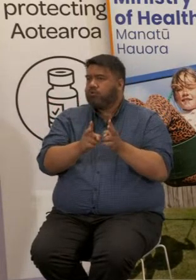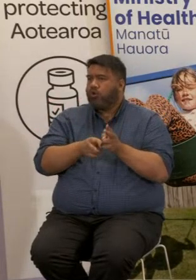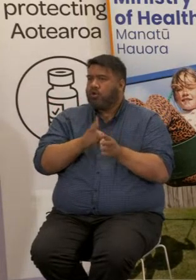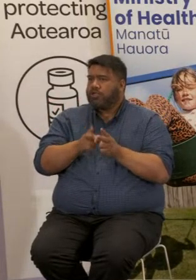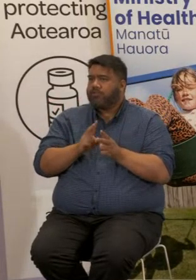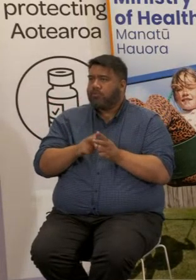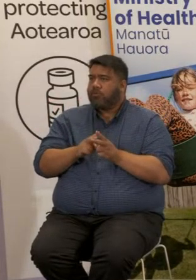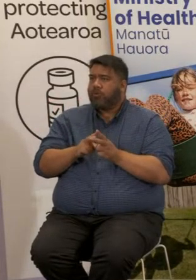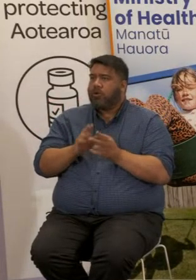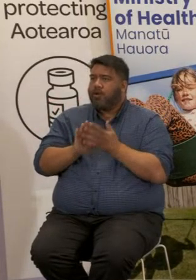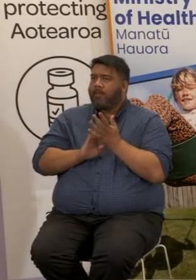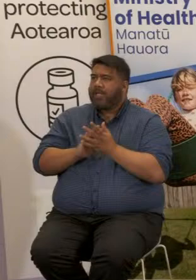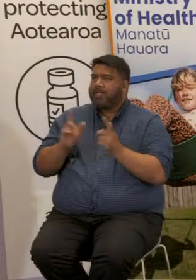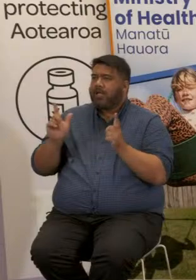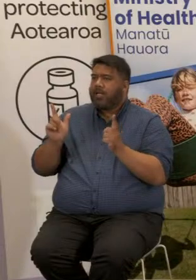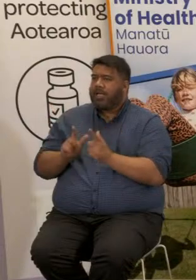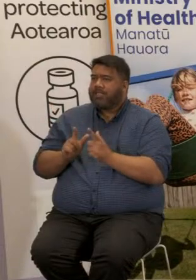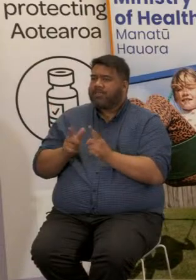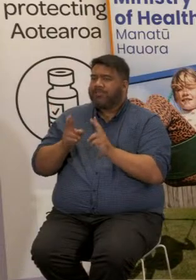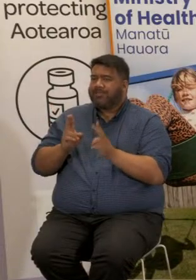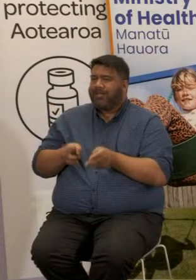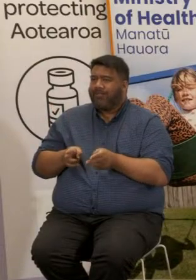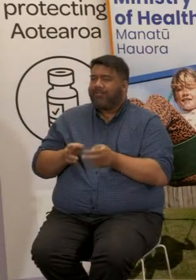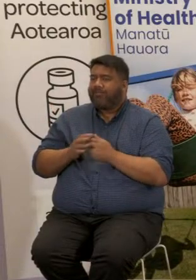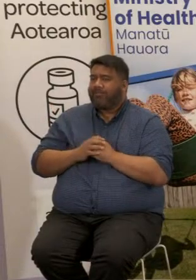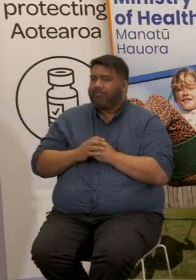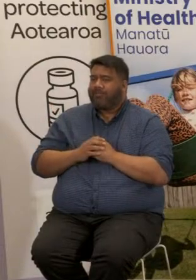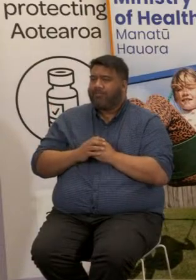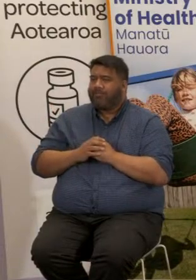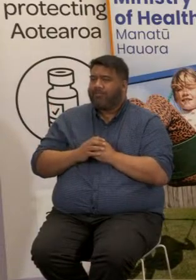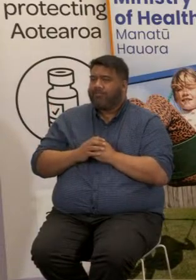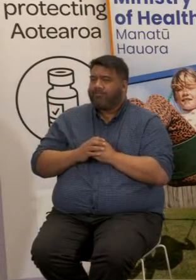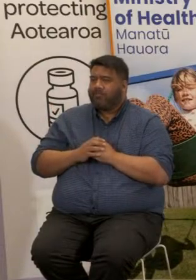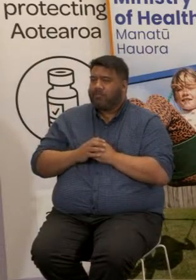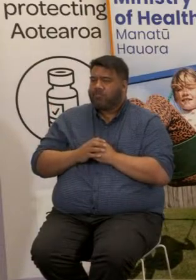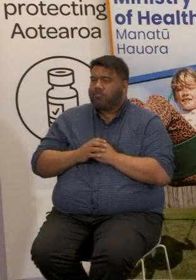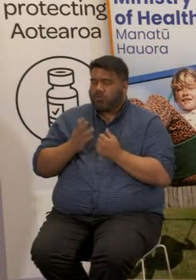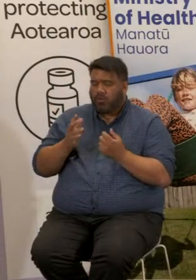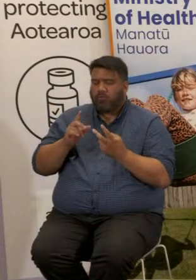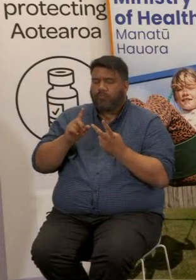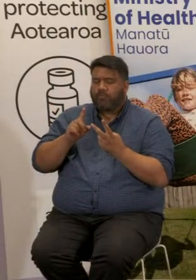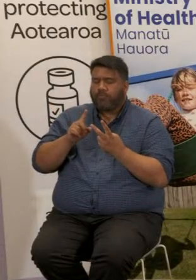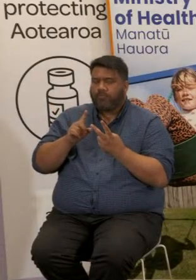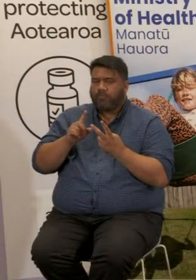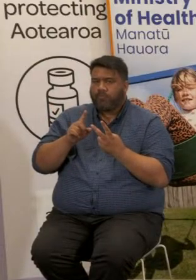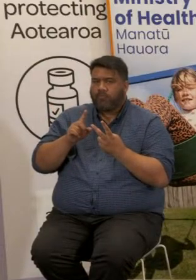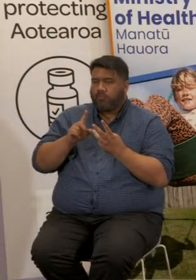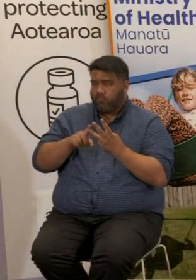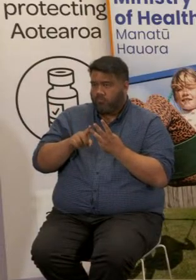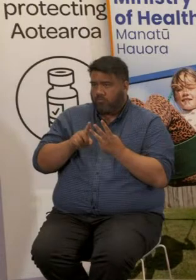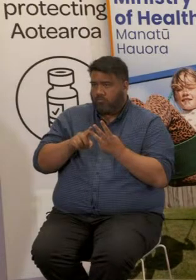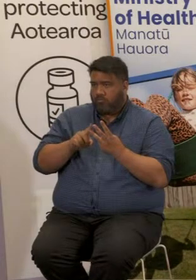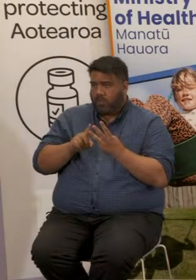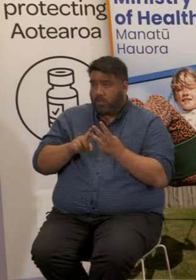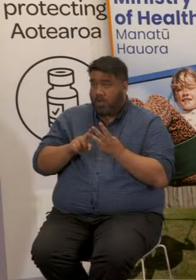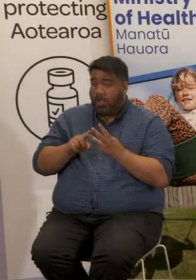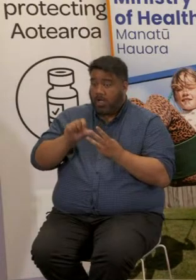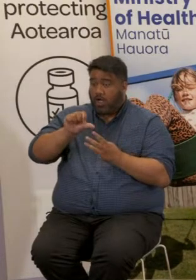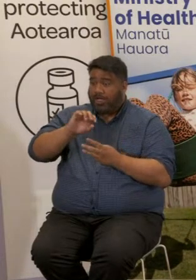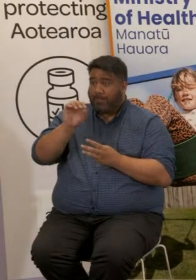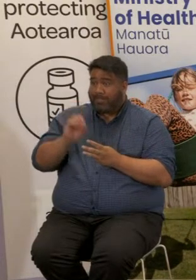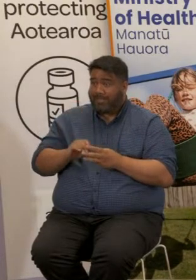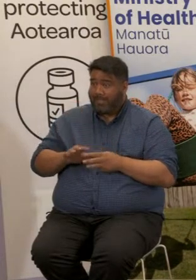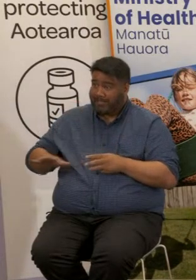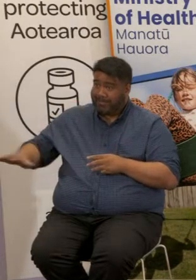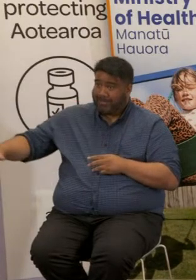see. There's not a magic number. And the other important figure is, have we got high coverage through all our communities?